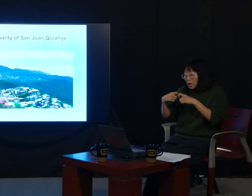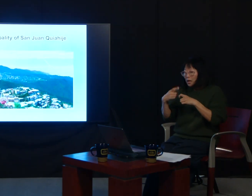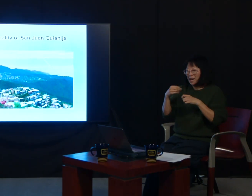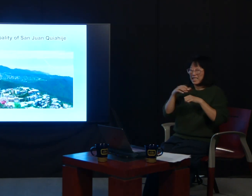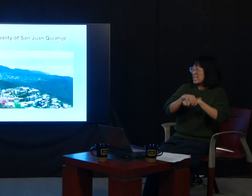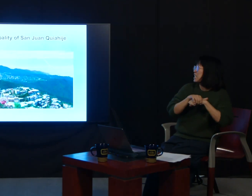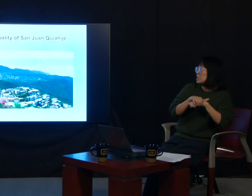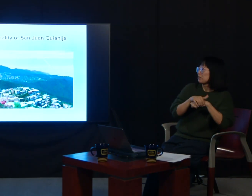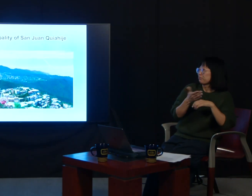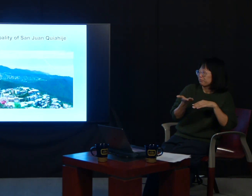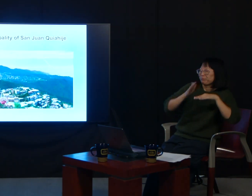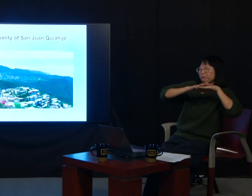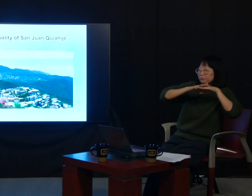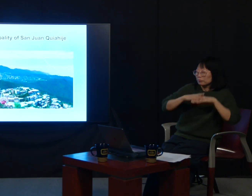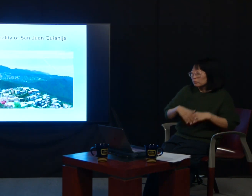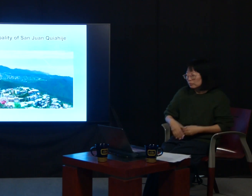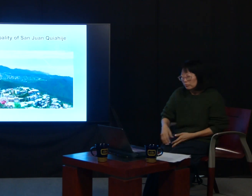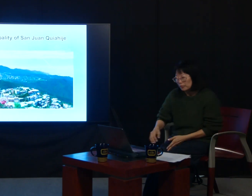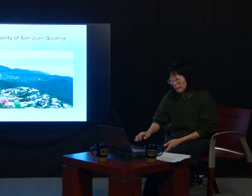and English, and it's increasing every day.